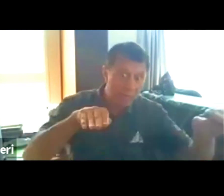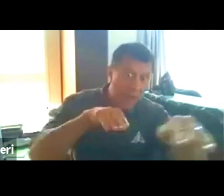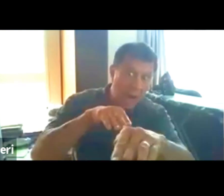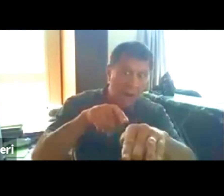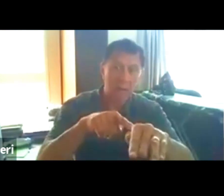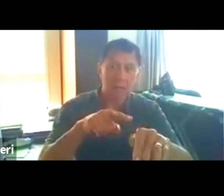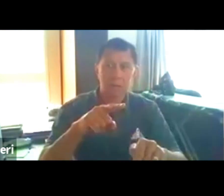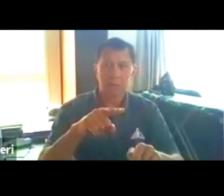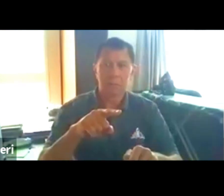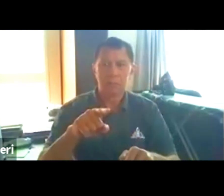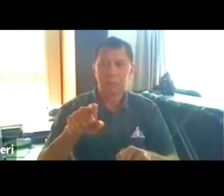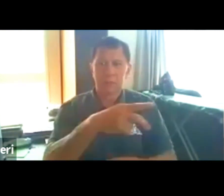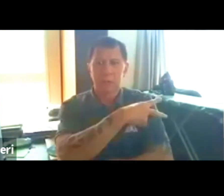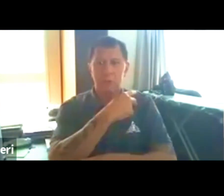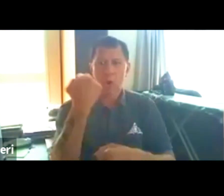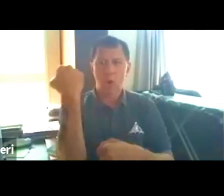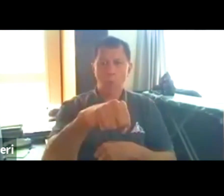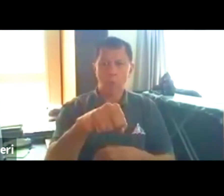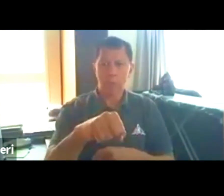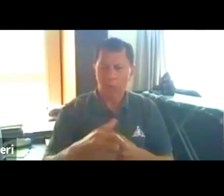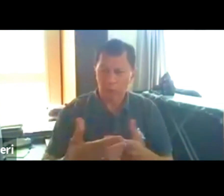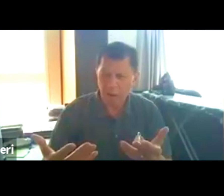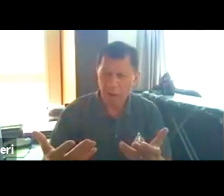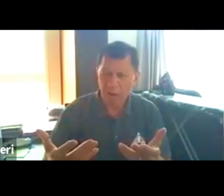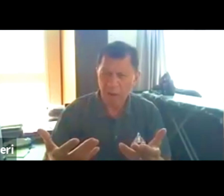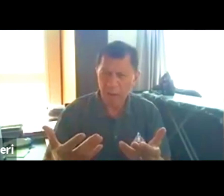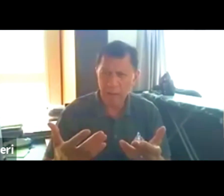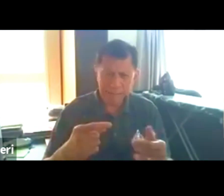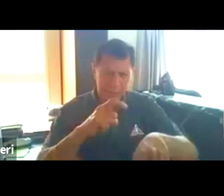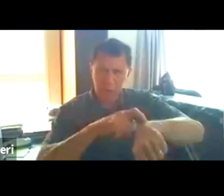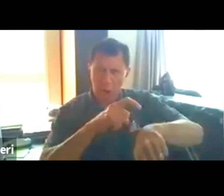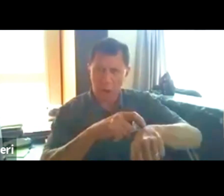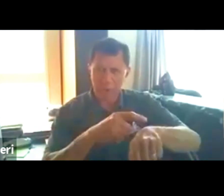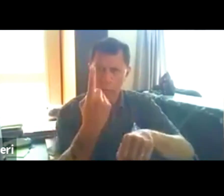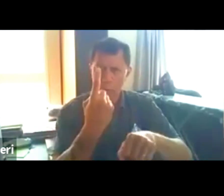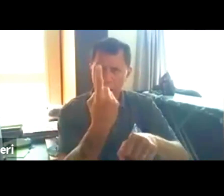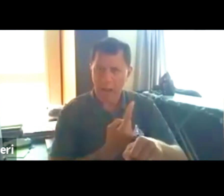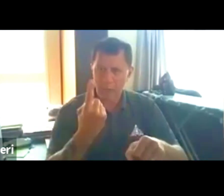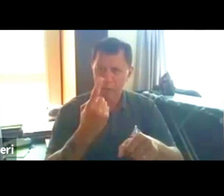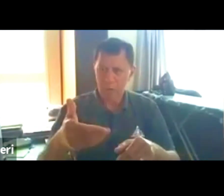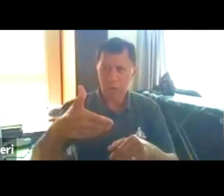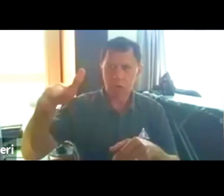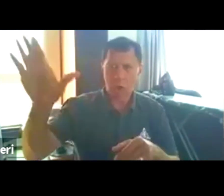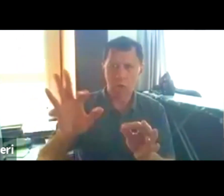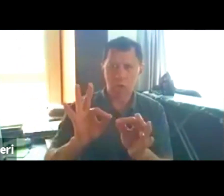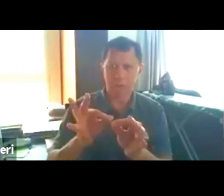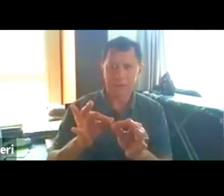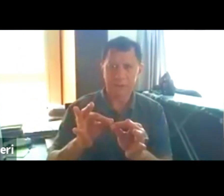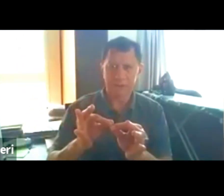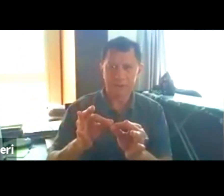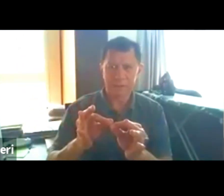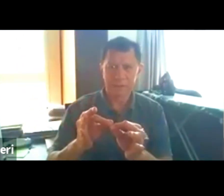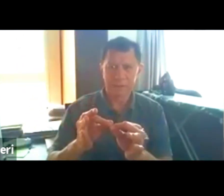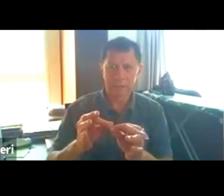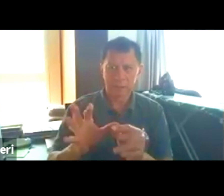late, and I wondered if the interpreter could come, cut the line and get him first.